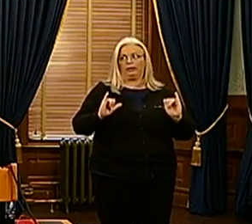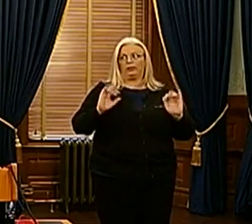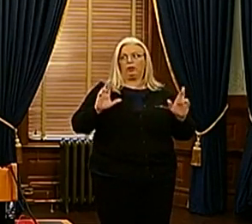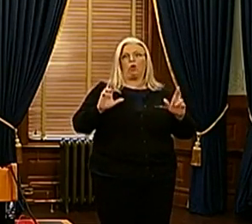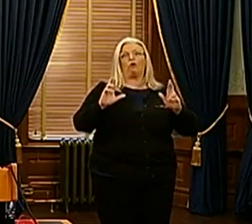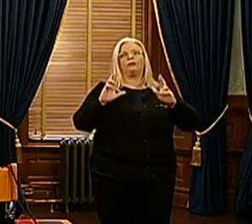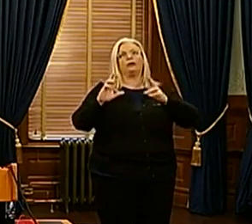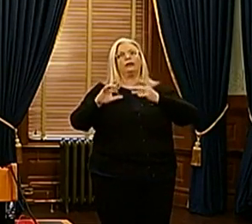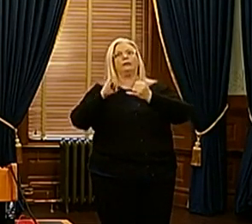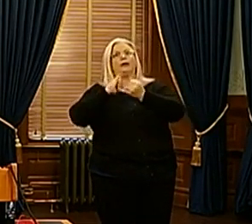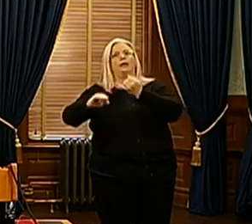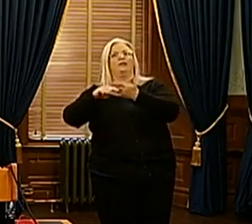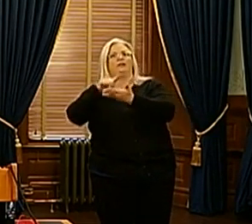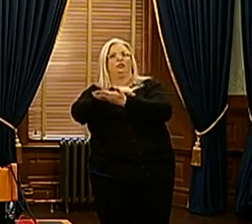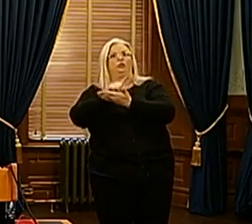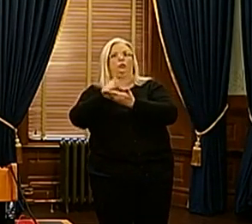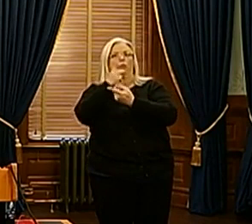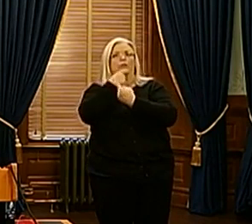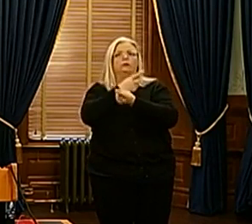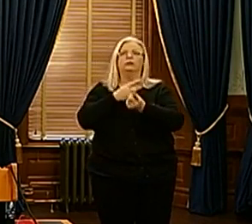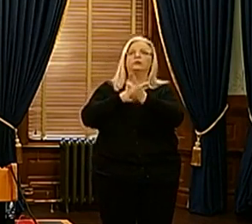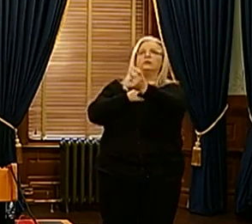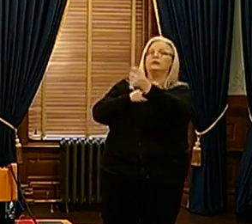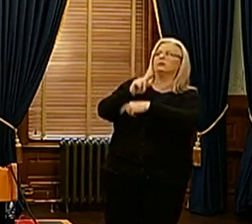than the end of the week.